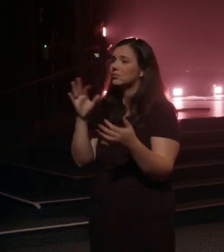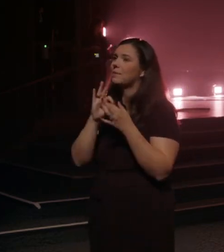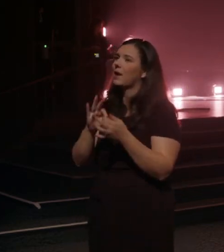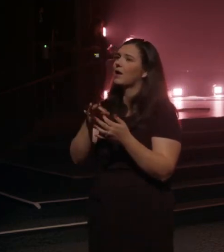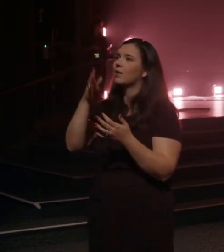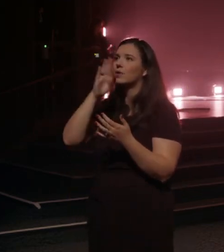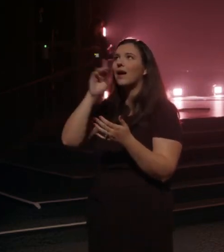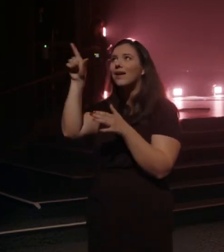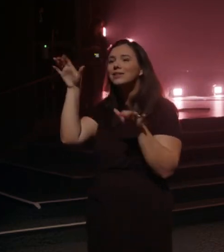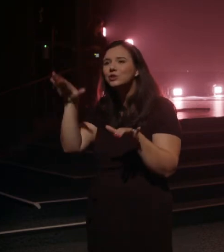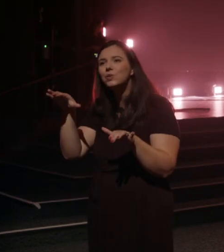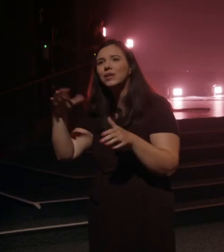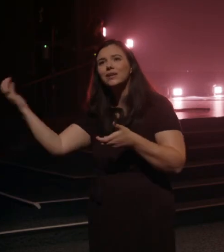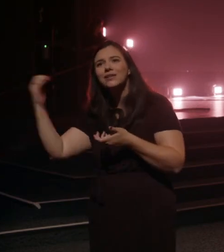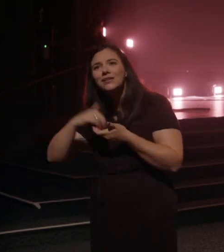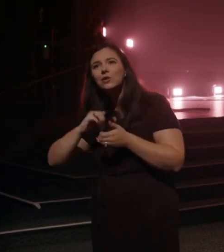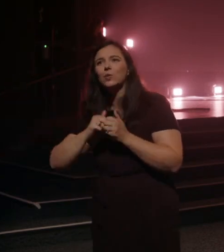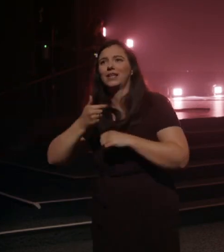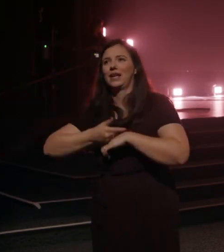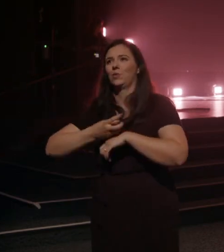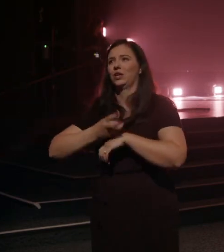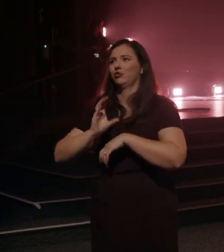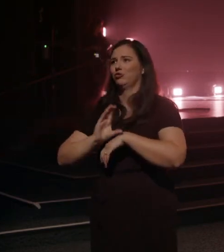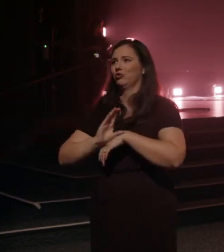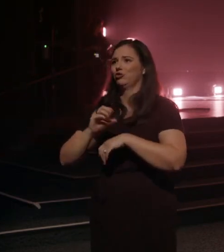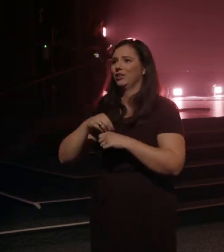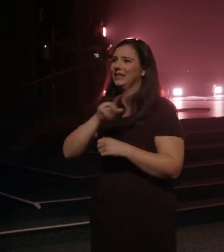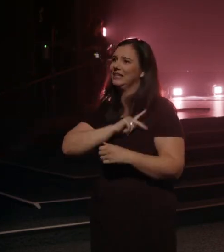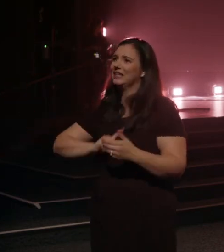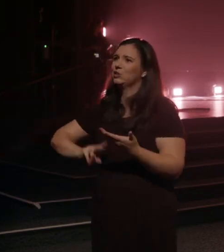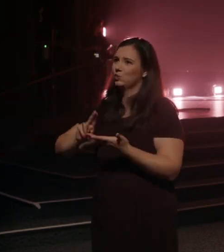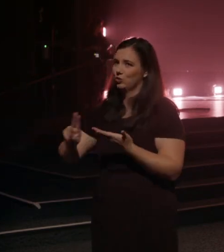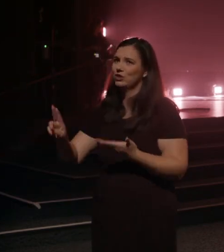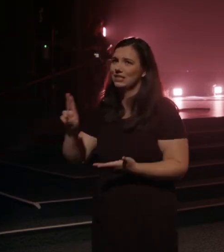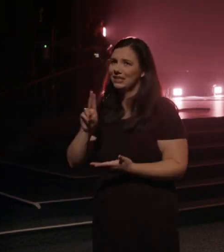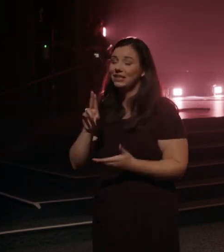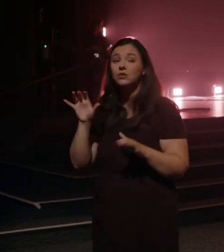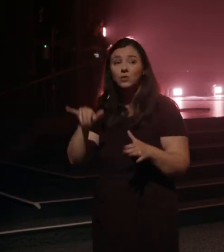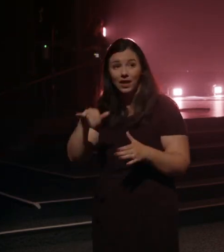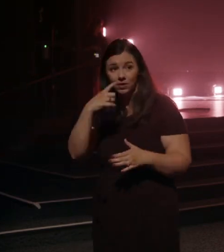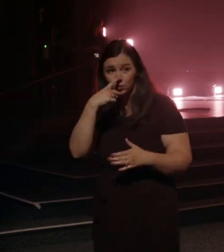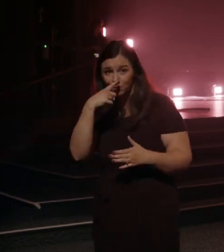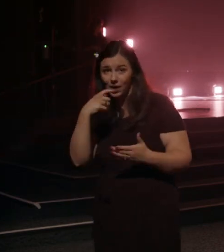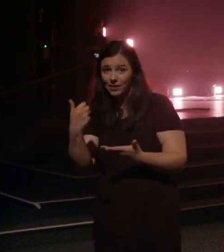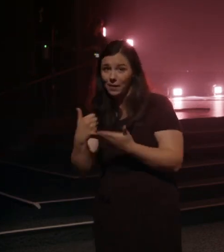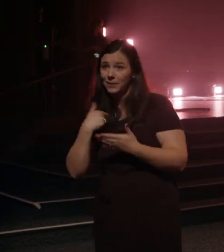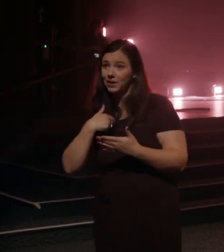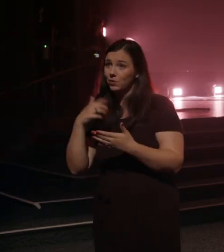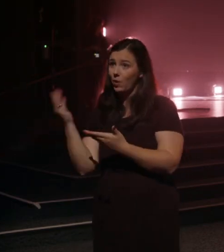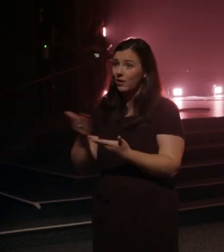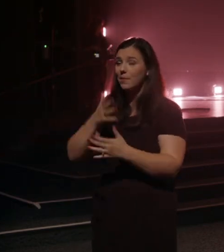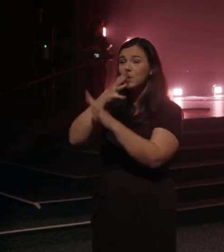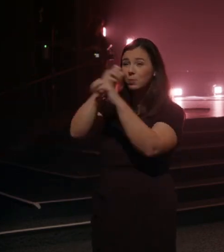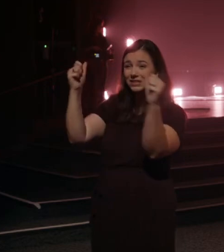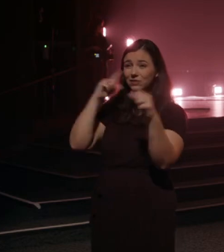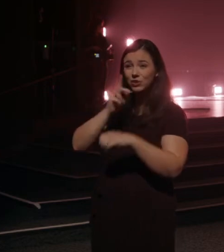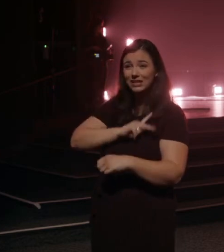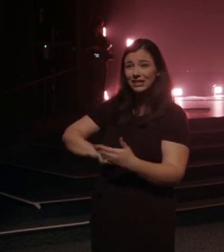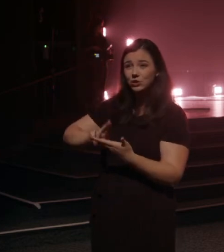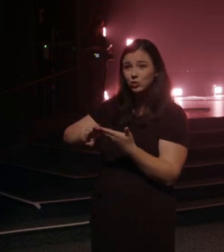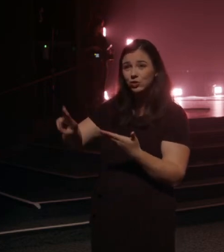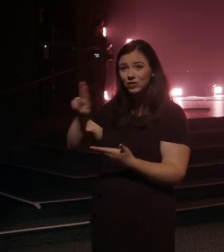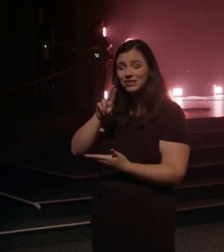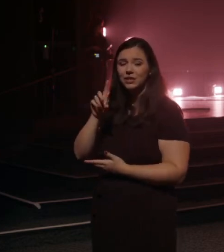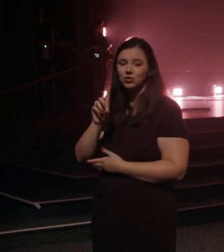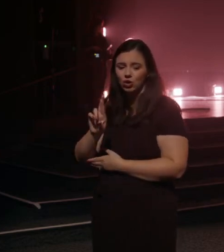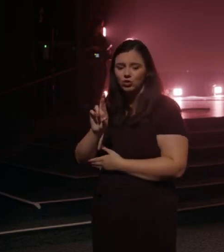what God's doing in partnership with Gateway Church and the King's University. And to do that, will you help me welcome up the president of the King's University, Dr.